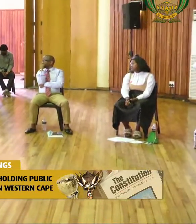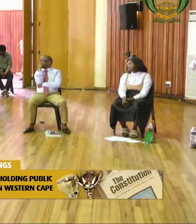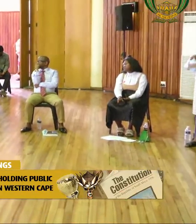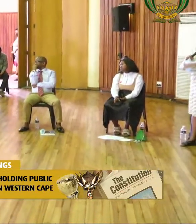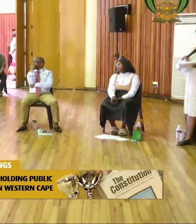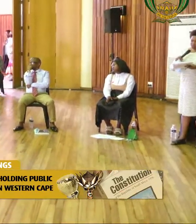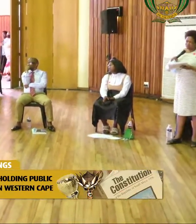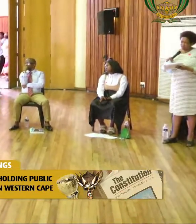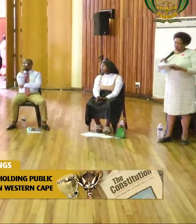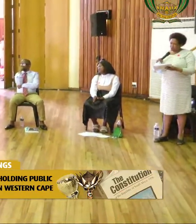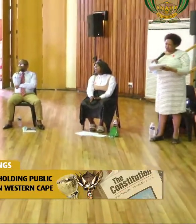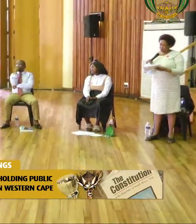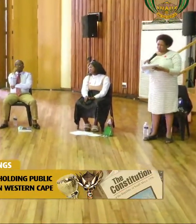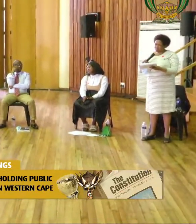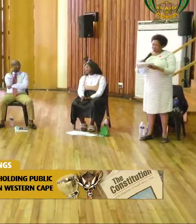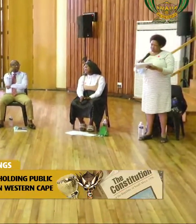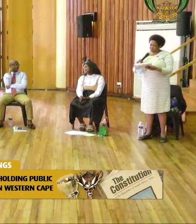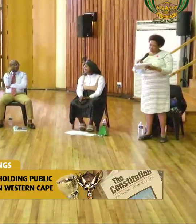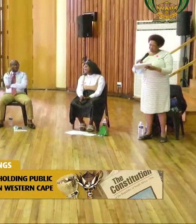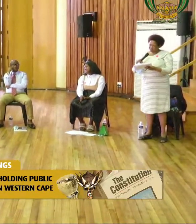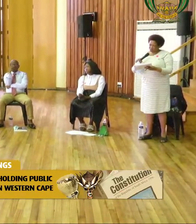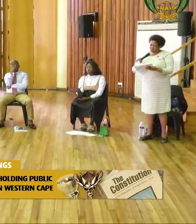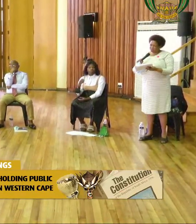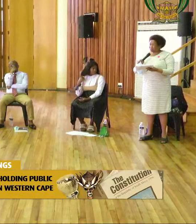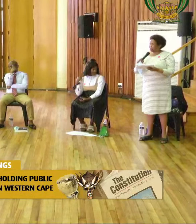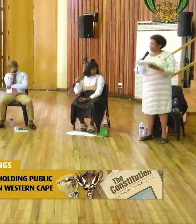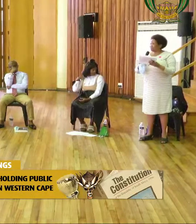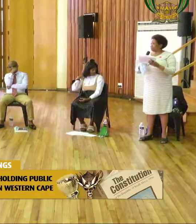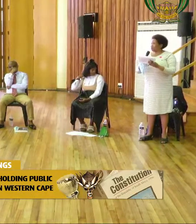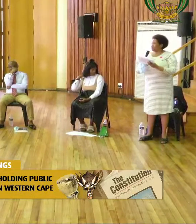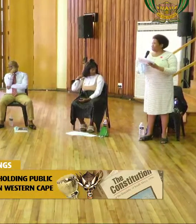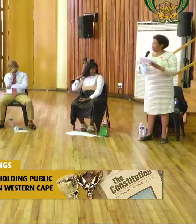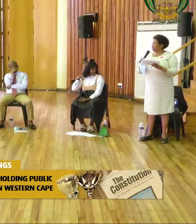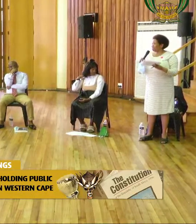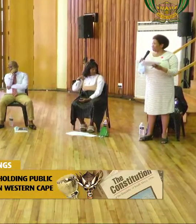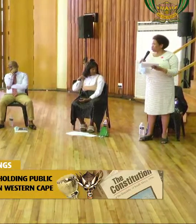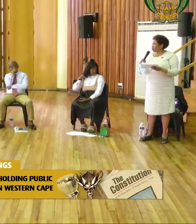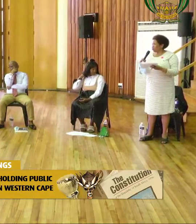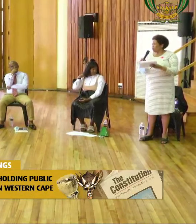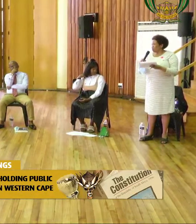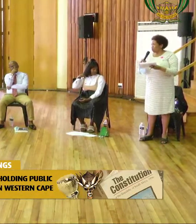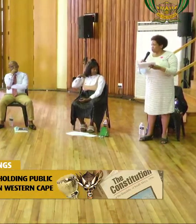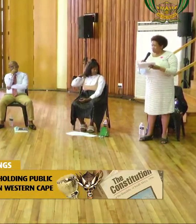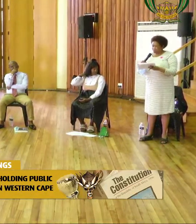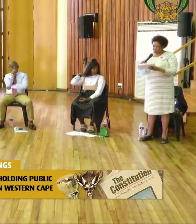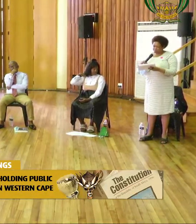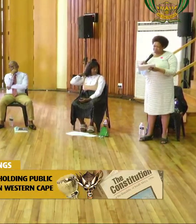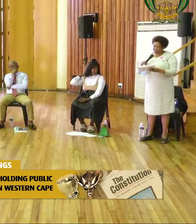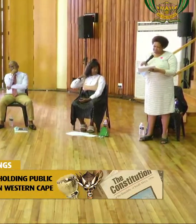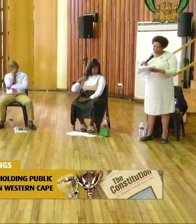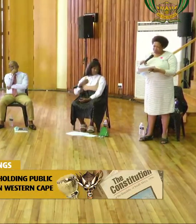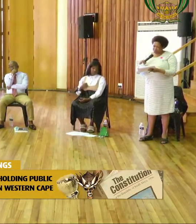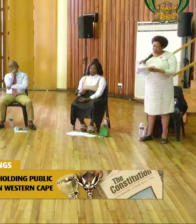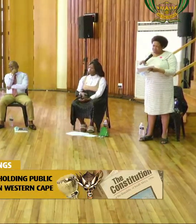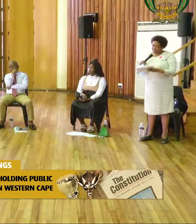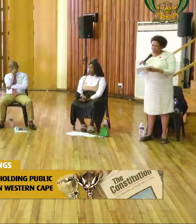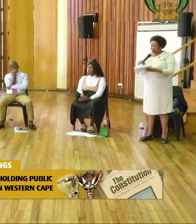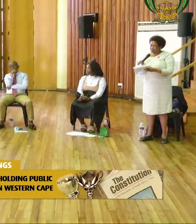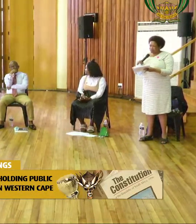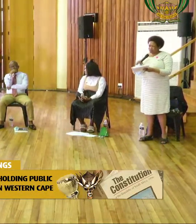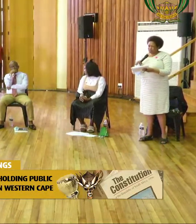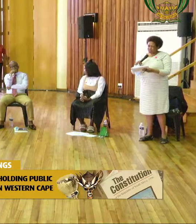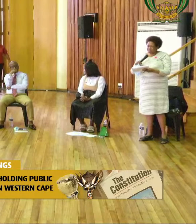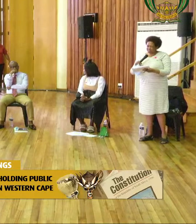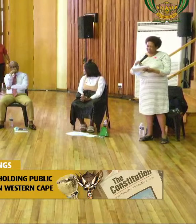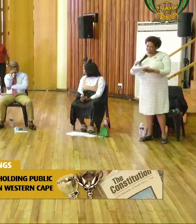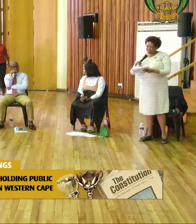bill. Now he wanted to say that if there were any other issues, maybe we could be debating them. And then he